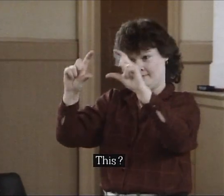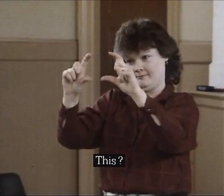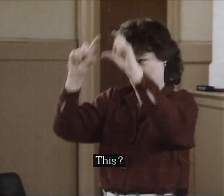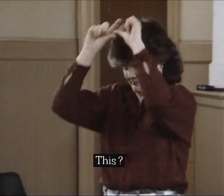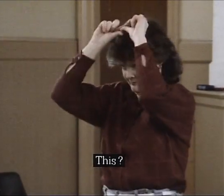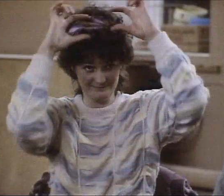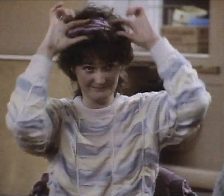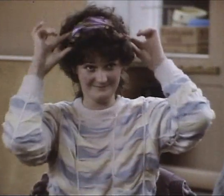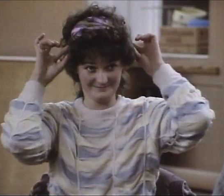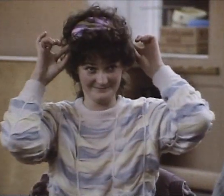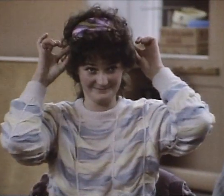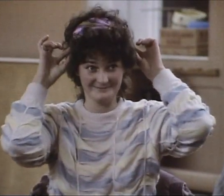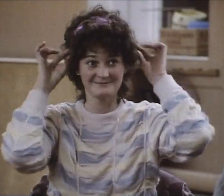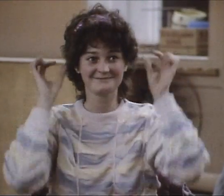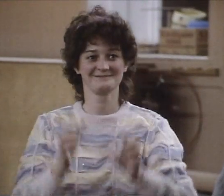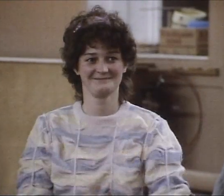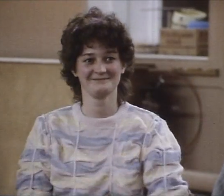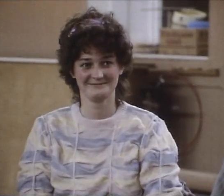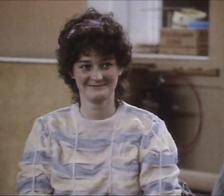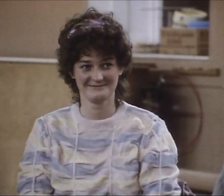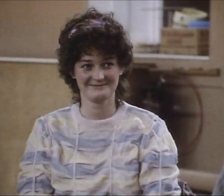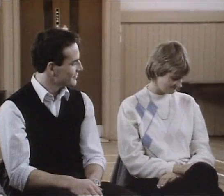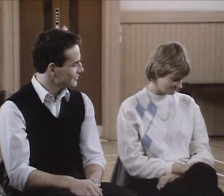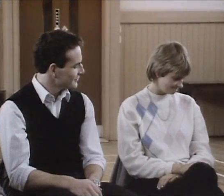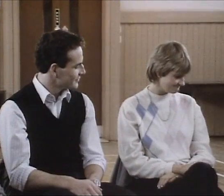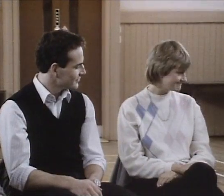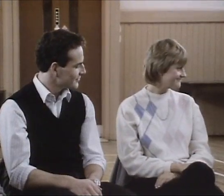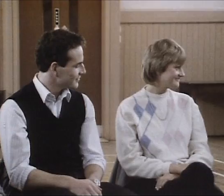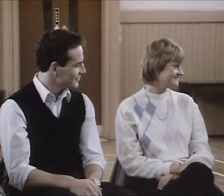This. Like this.